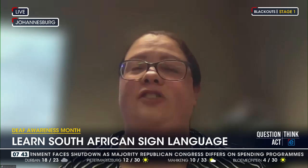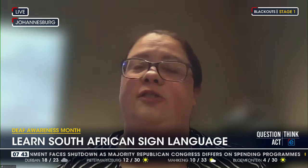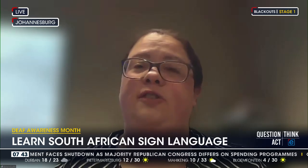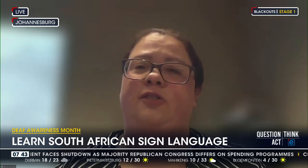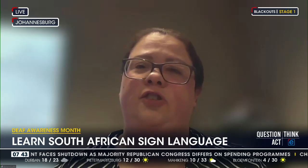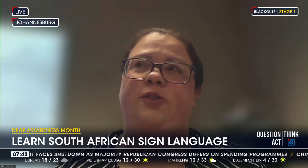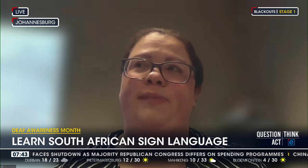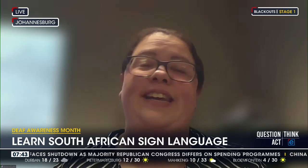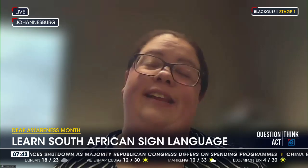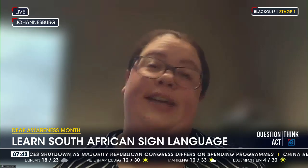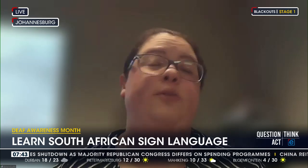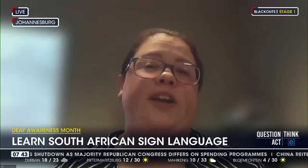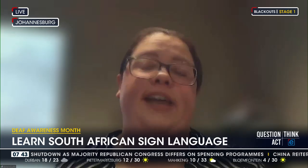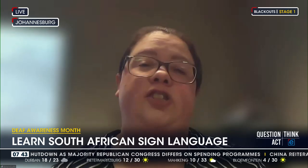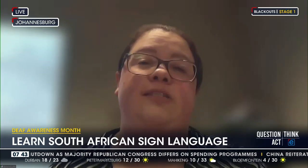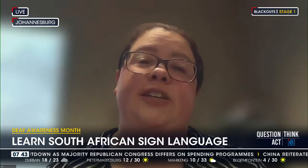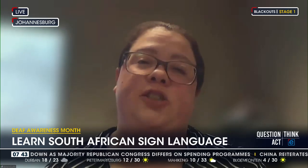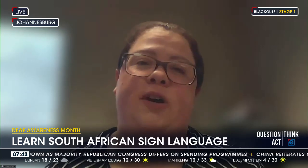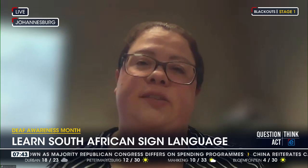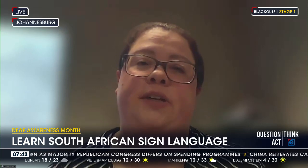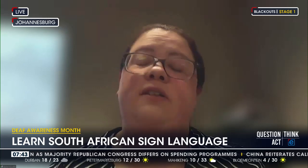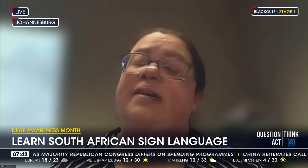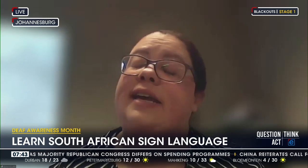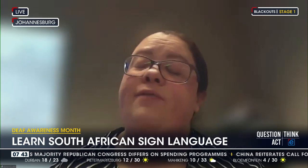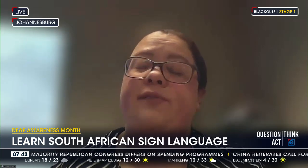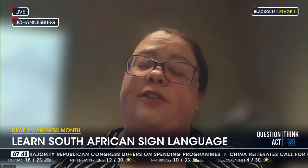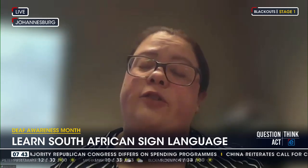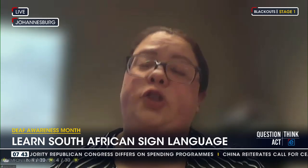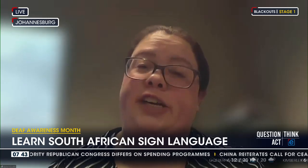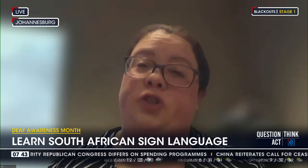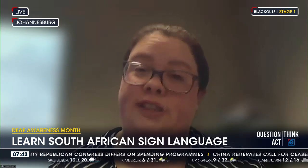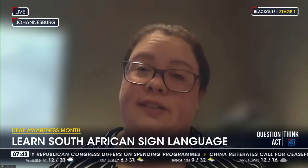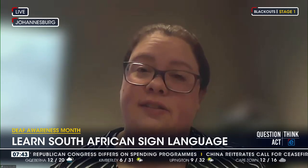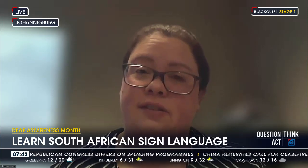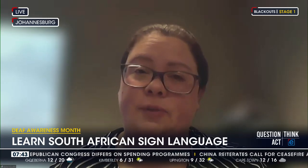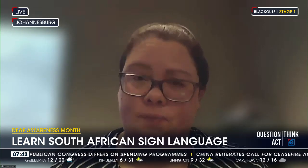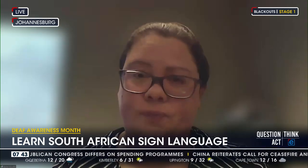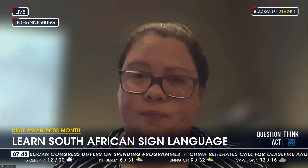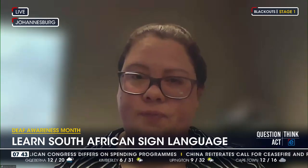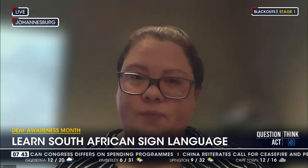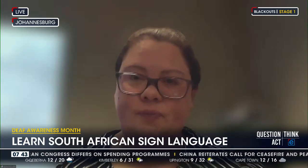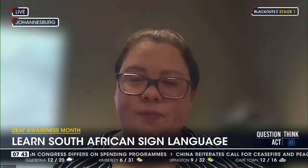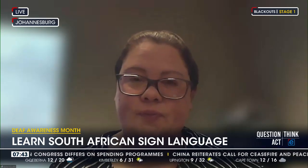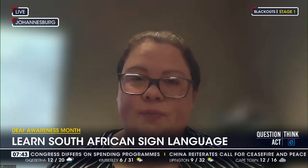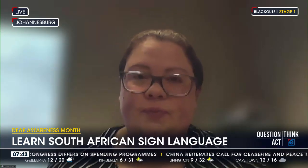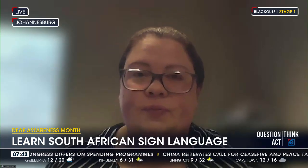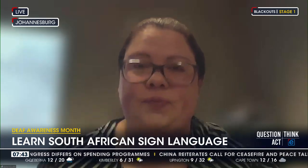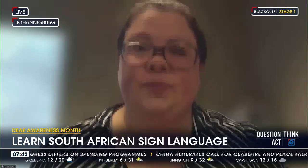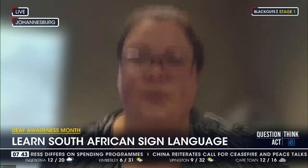try to mediate that communication as much as possible, even if it's through gestures. It's very interesting because I'm not